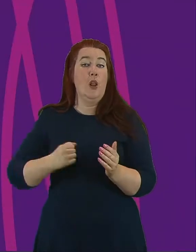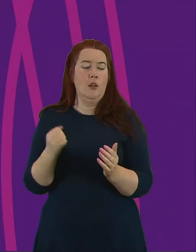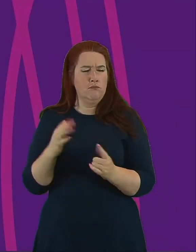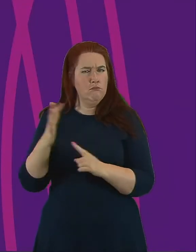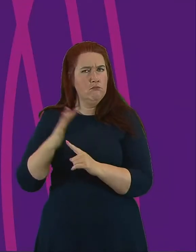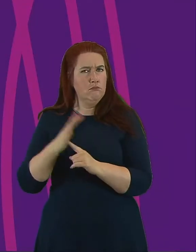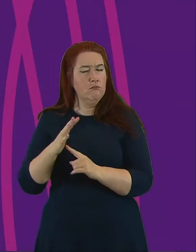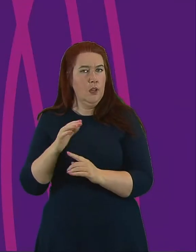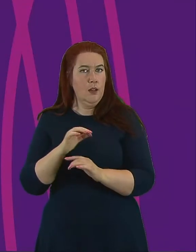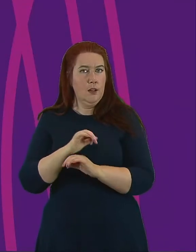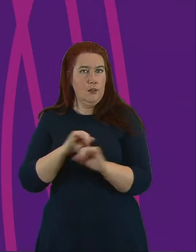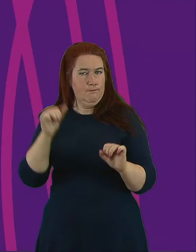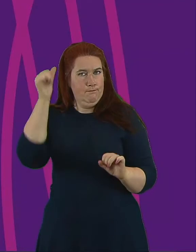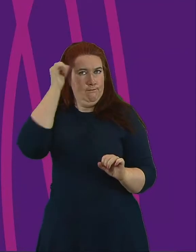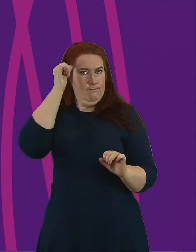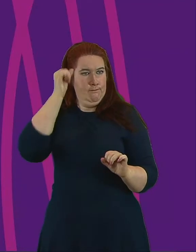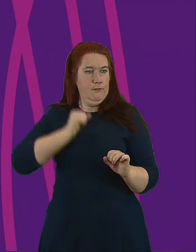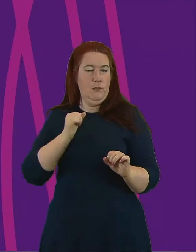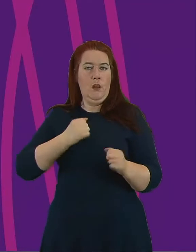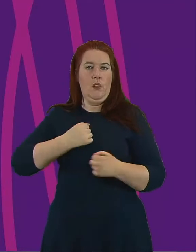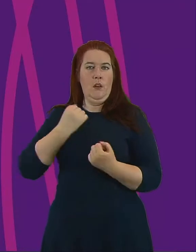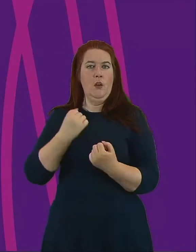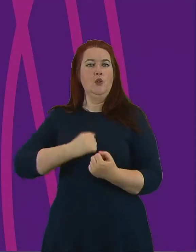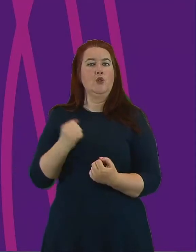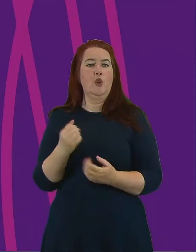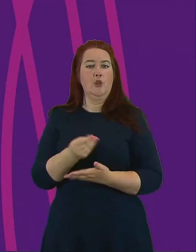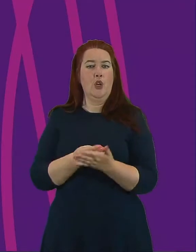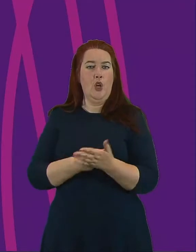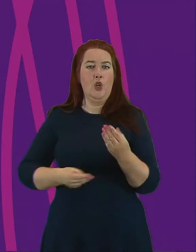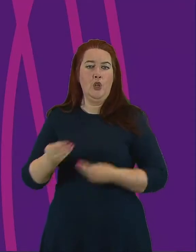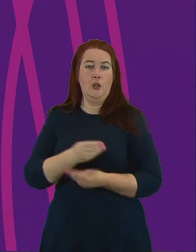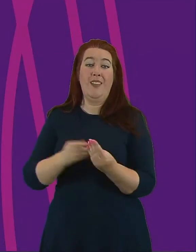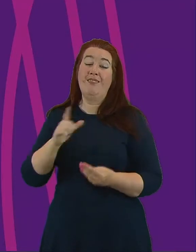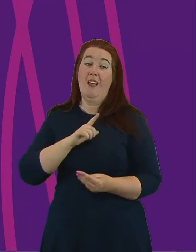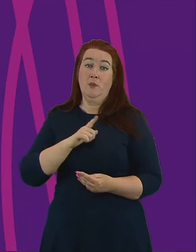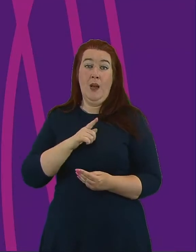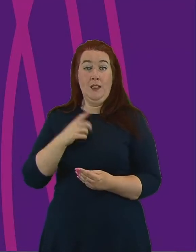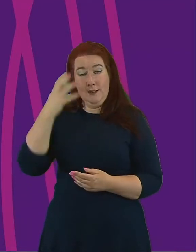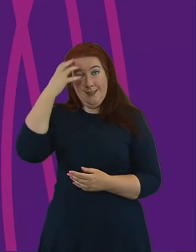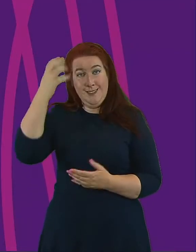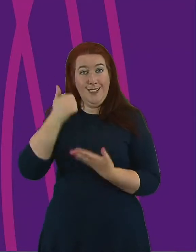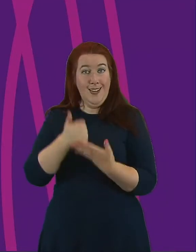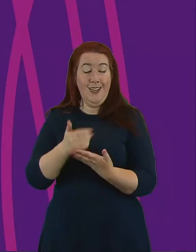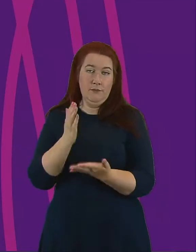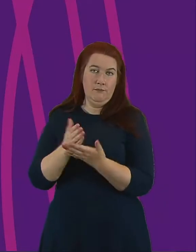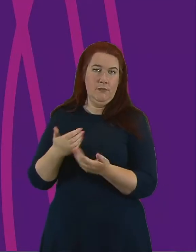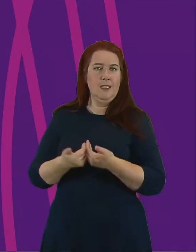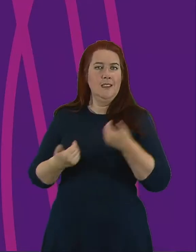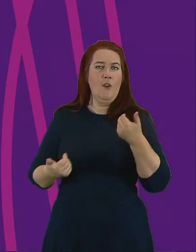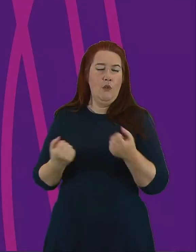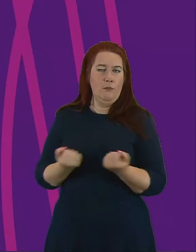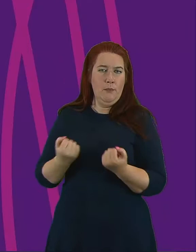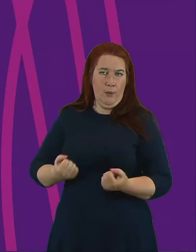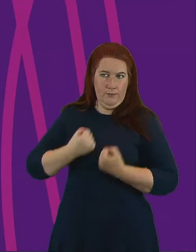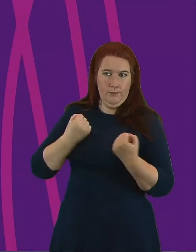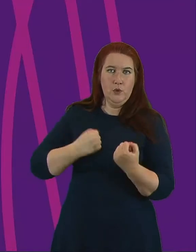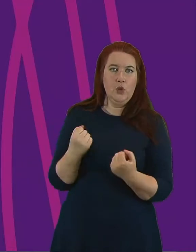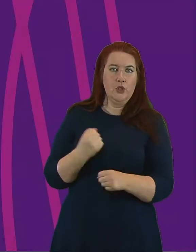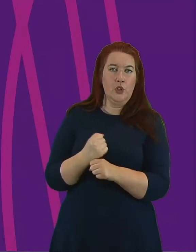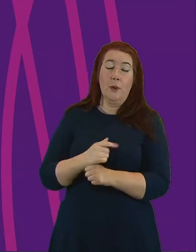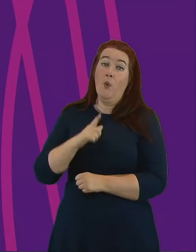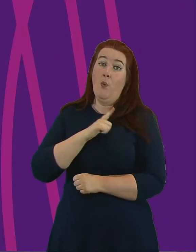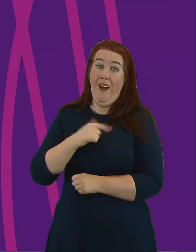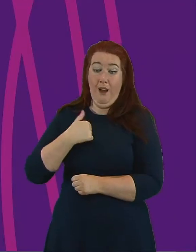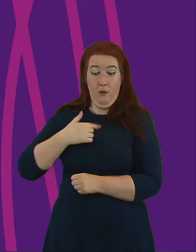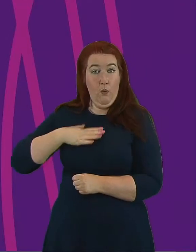a knowledge of the Scottish economy. And that is why state aid has devolved. And the reason that the UK government want to reserve it is